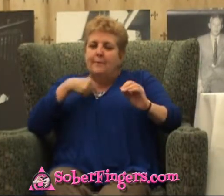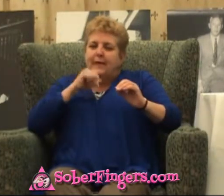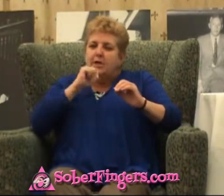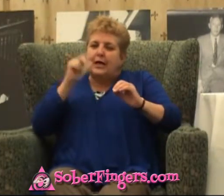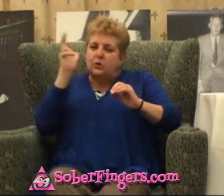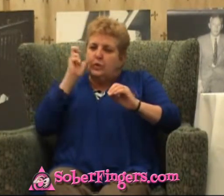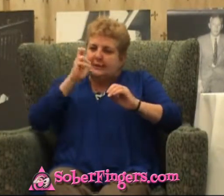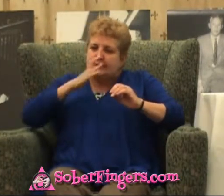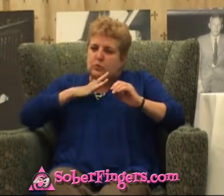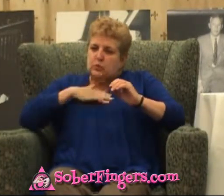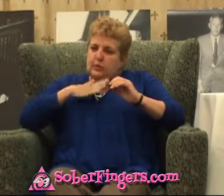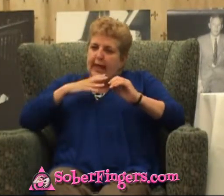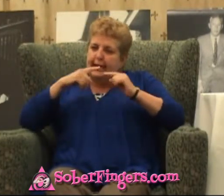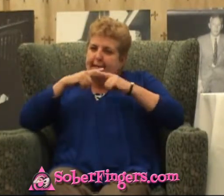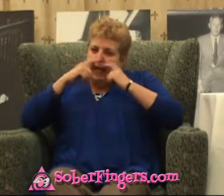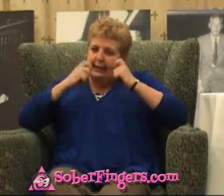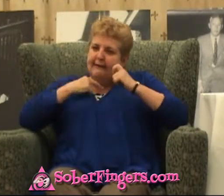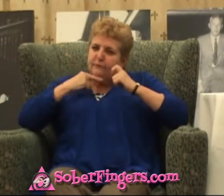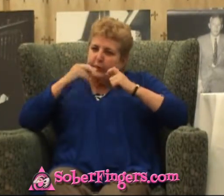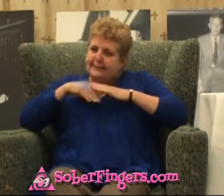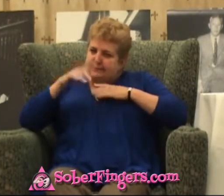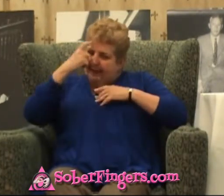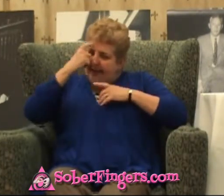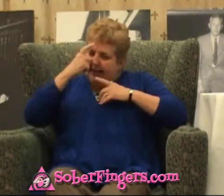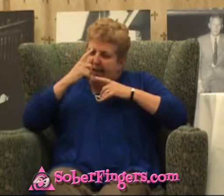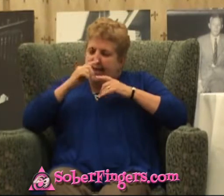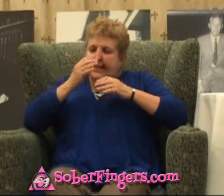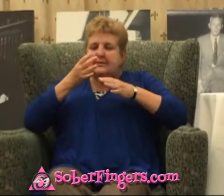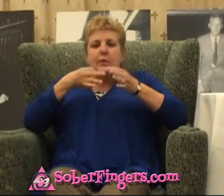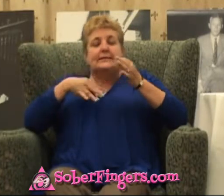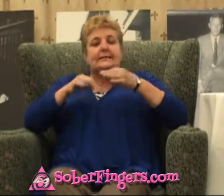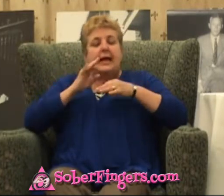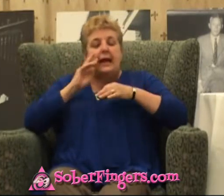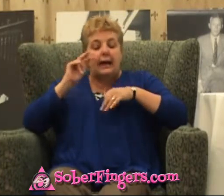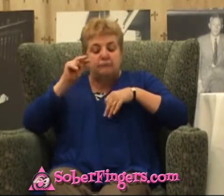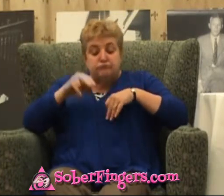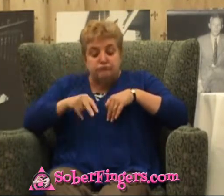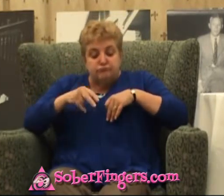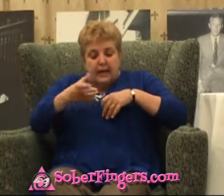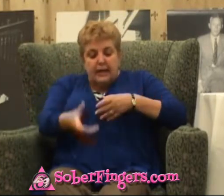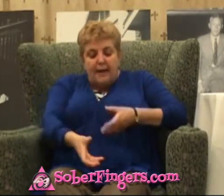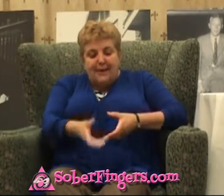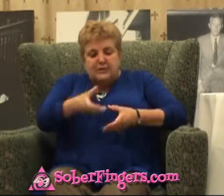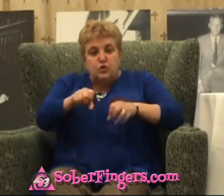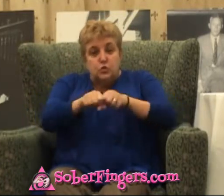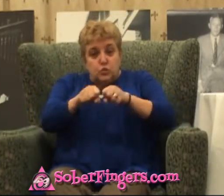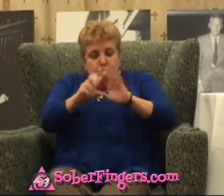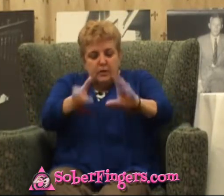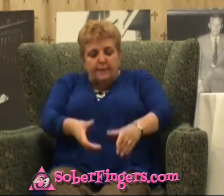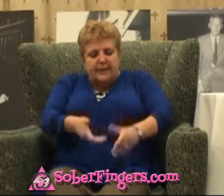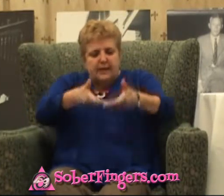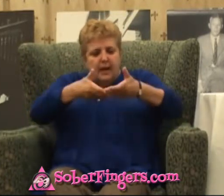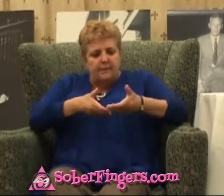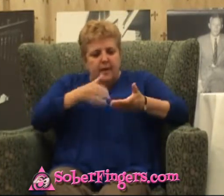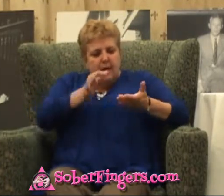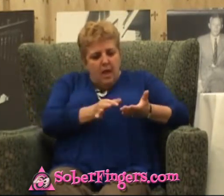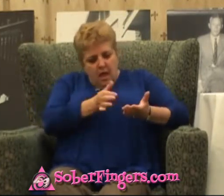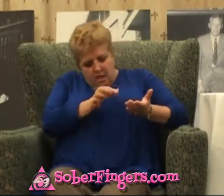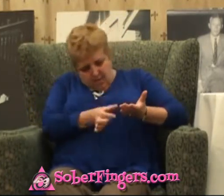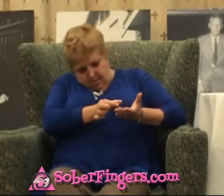always. And so instead, I just real gently leaned down and reached into my shoe. And what I pulled out 2 years to